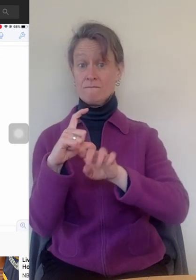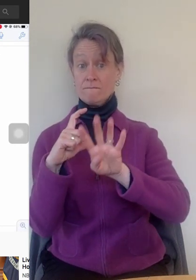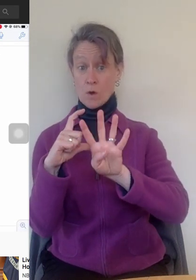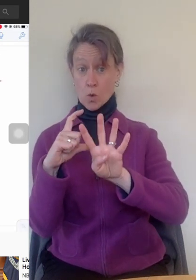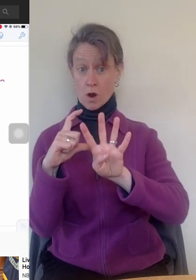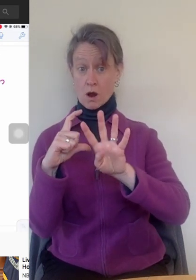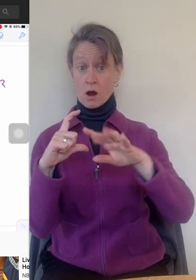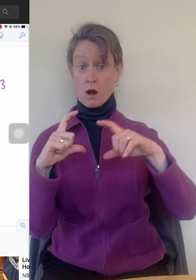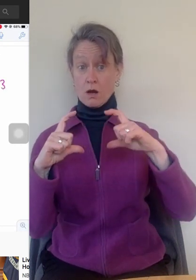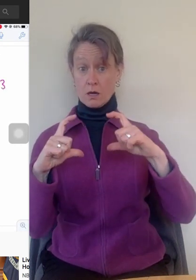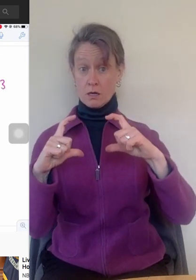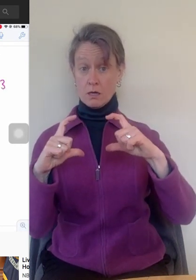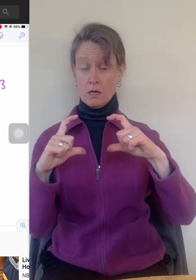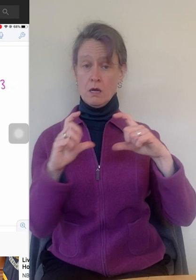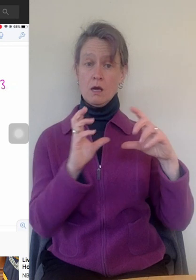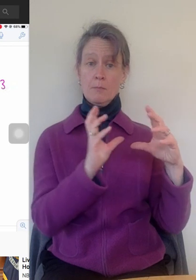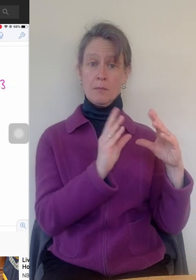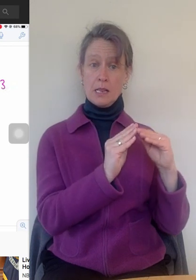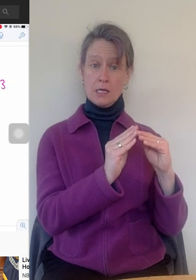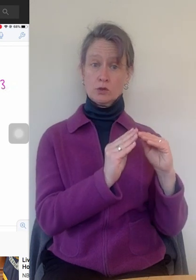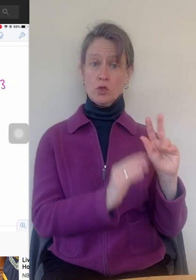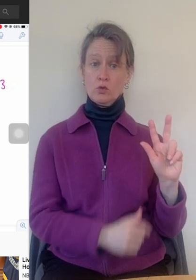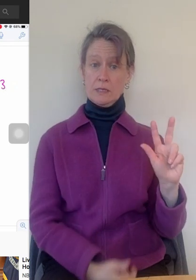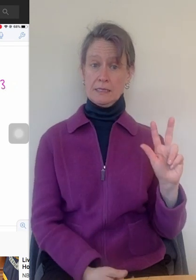plus 3.